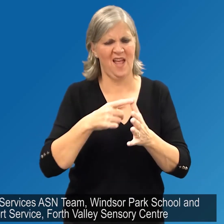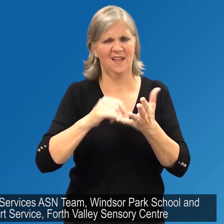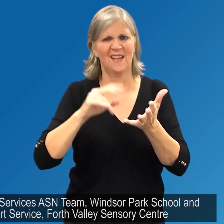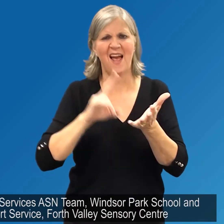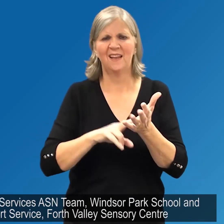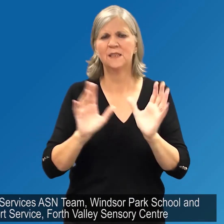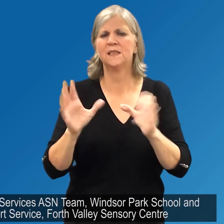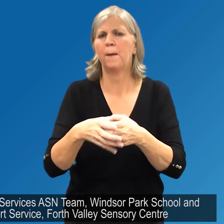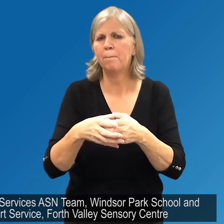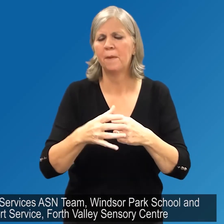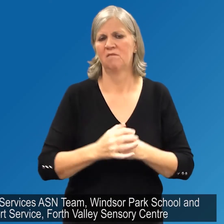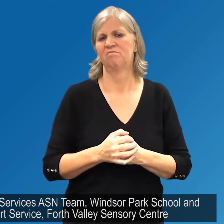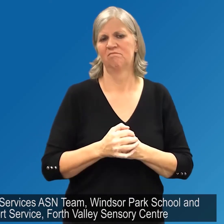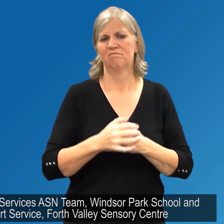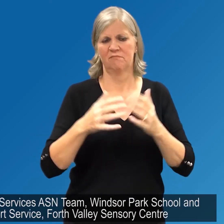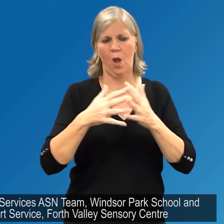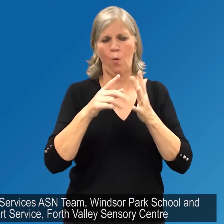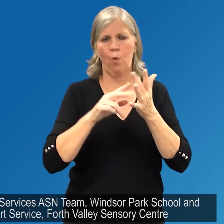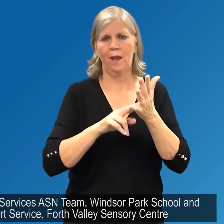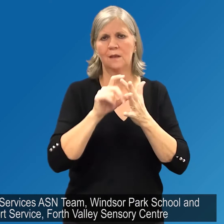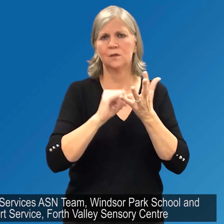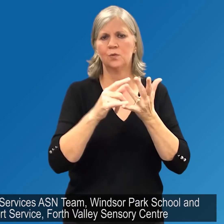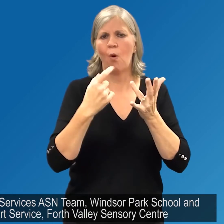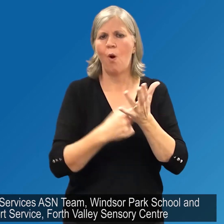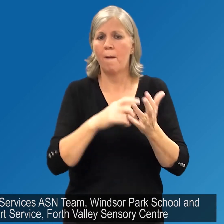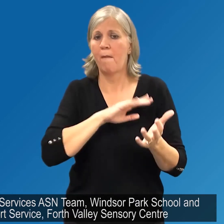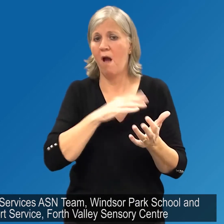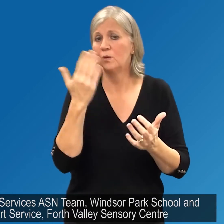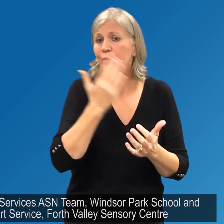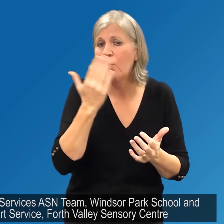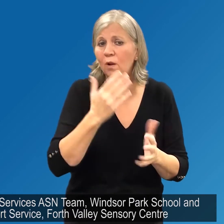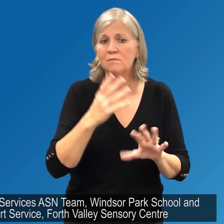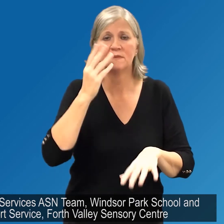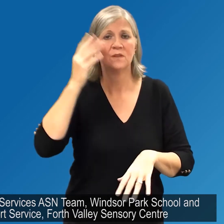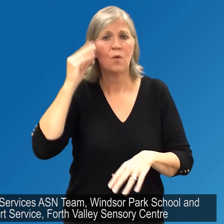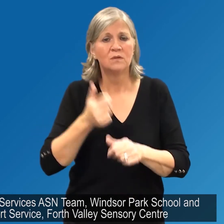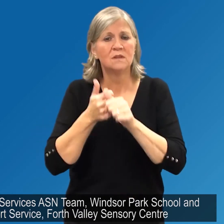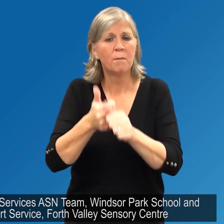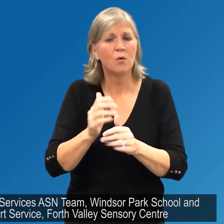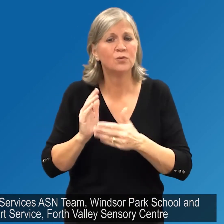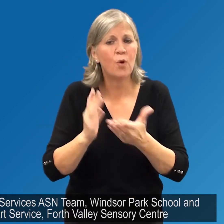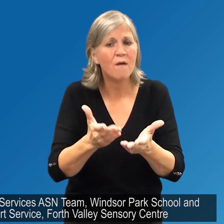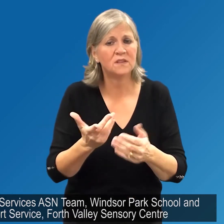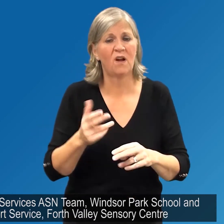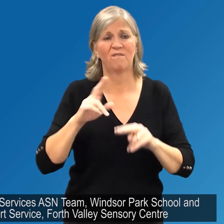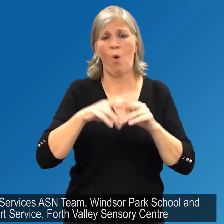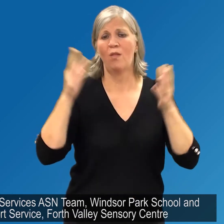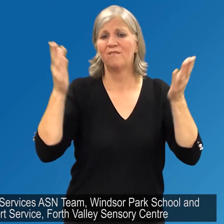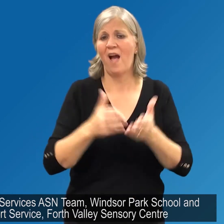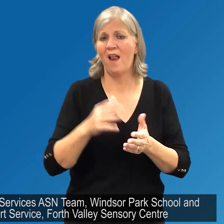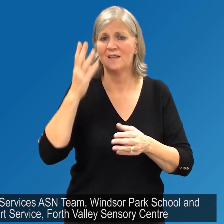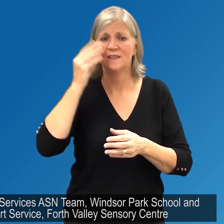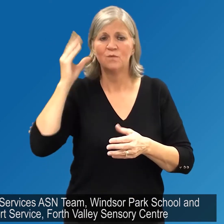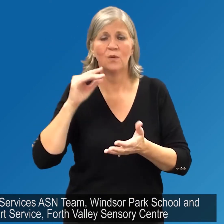Assigned to Children's Services ASN Team, Windsor Park School and Sensory Support Service, Forth Valley Sensory